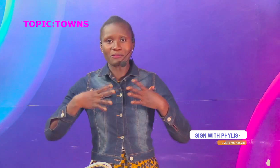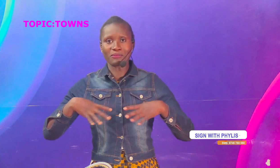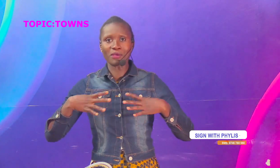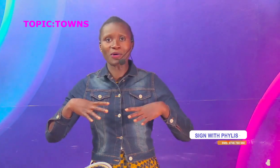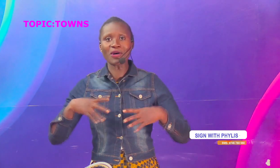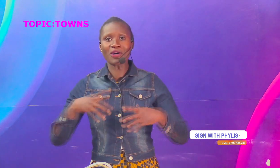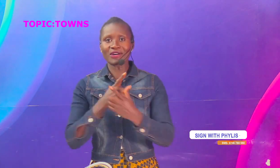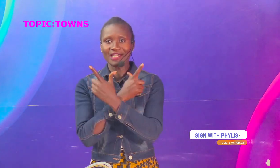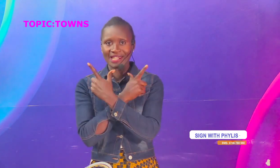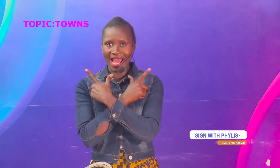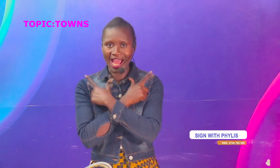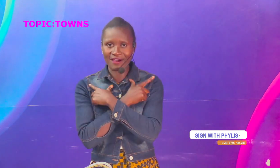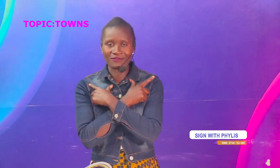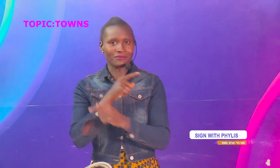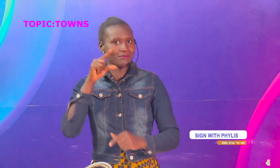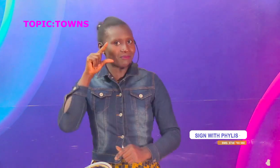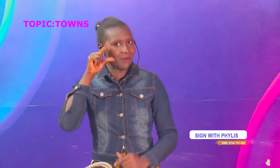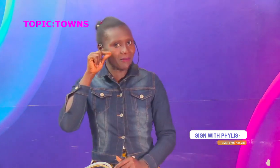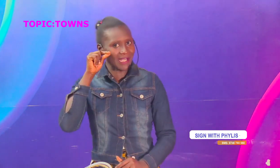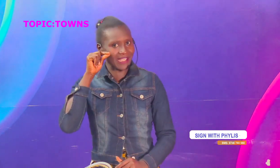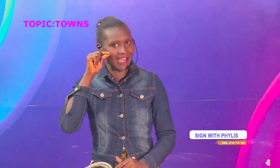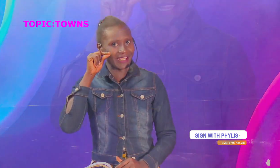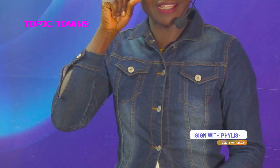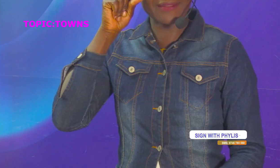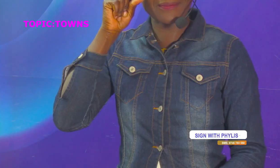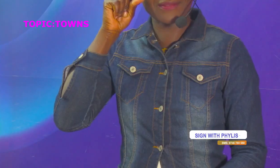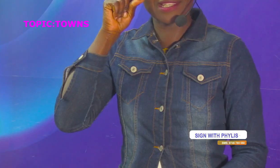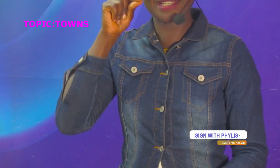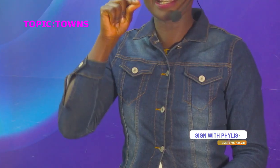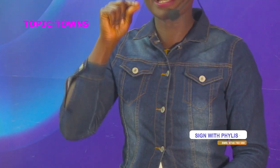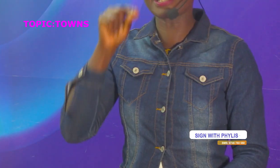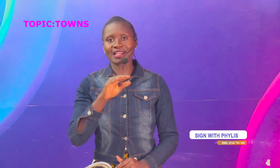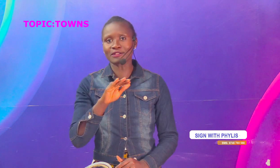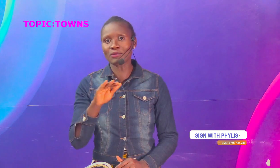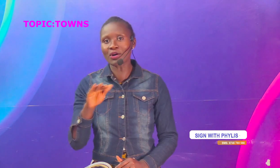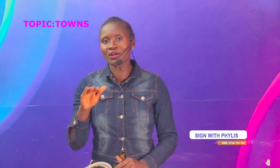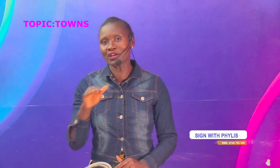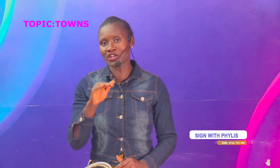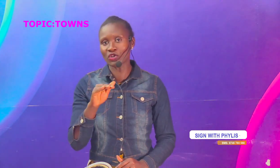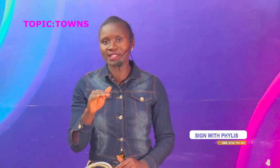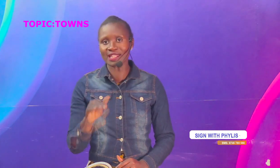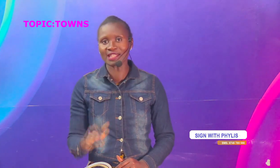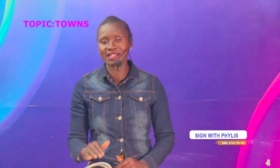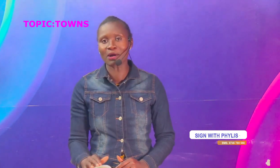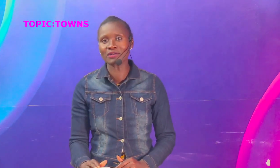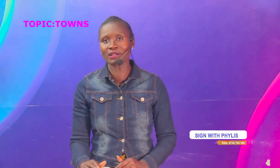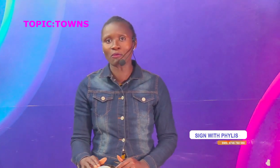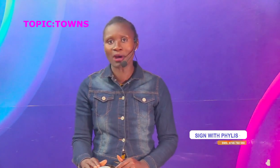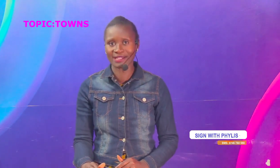People love Mombasa. That is a small or a short sentence about Mombasa,